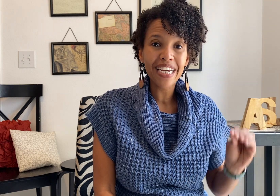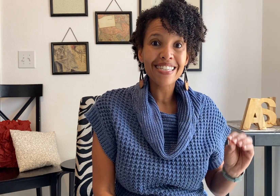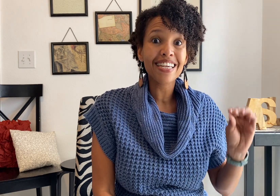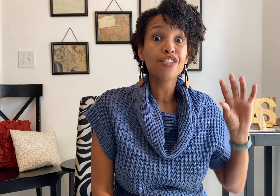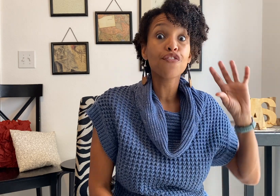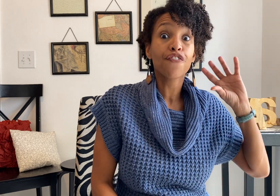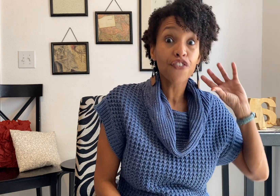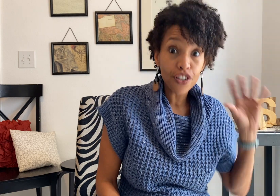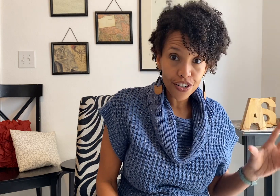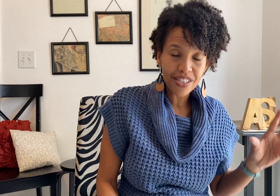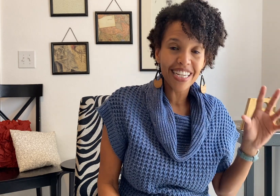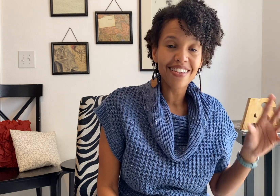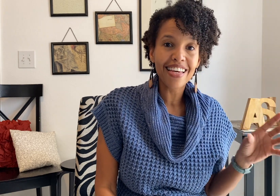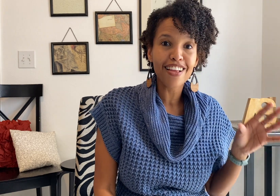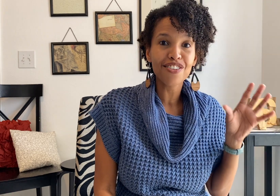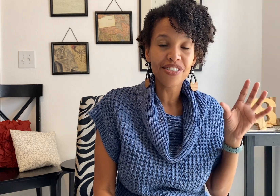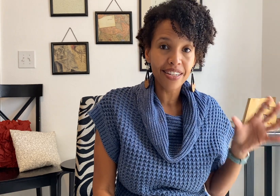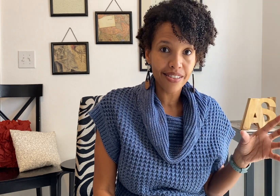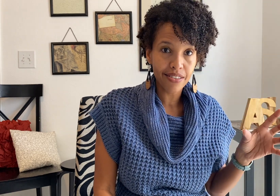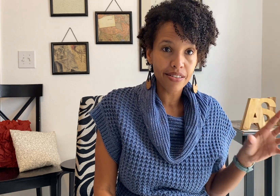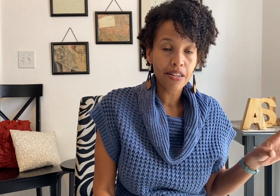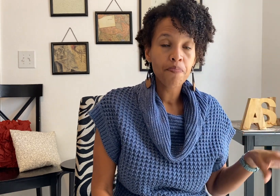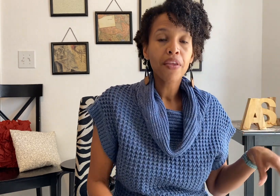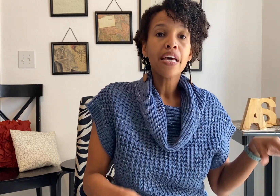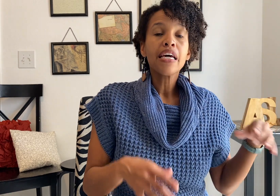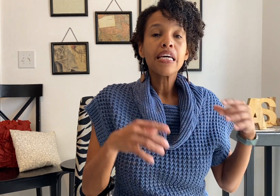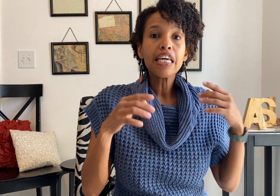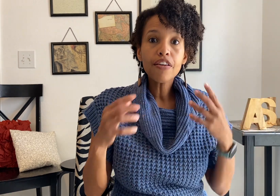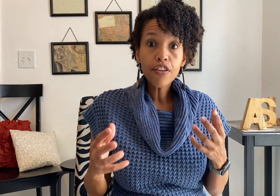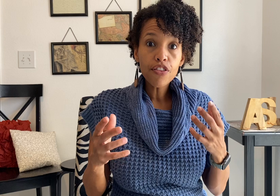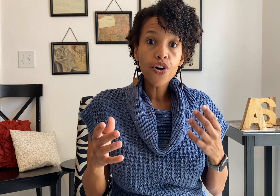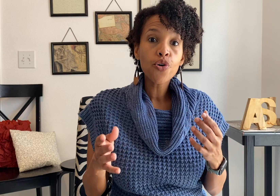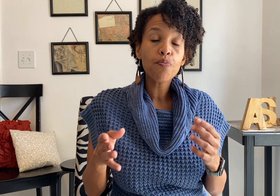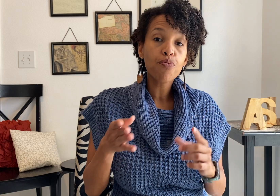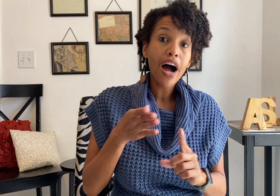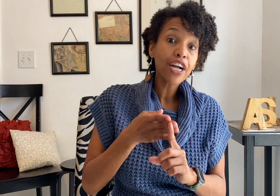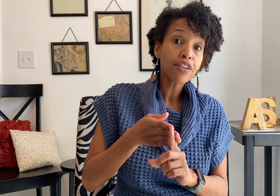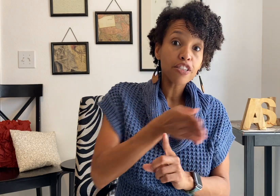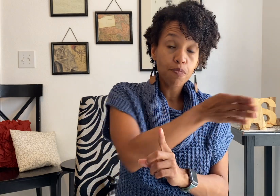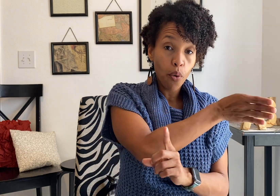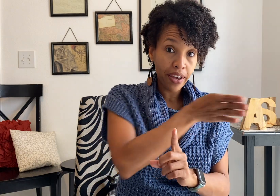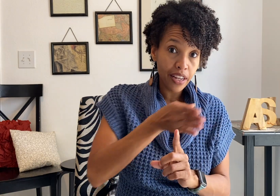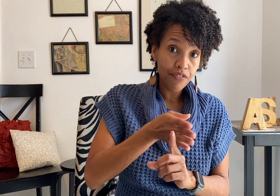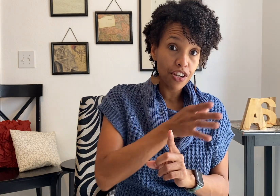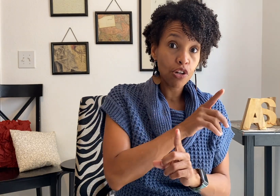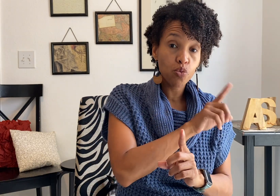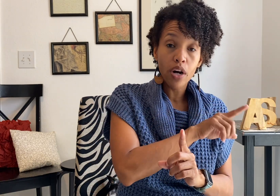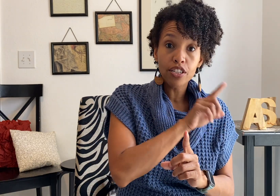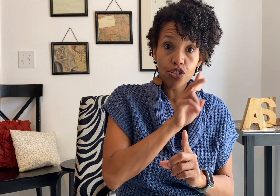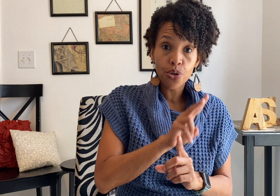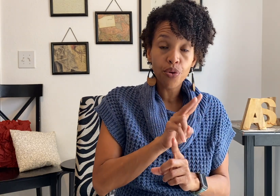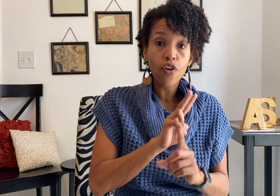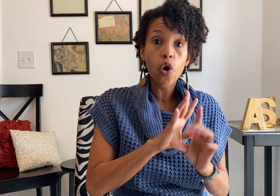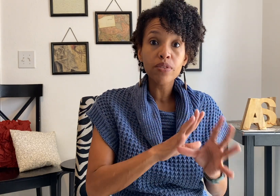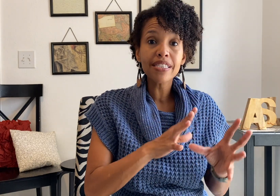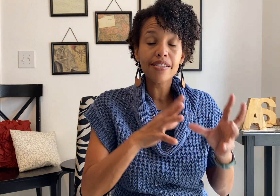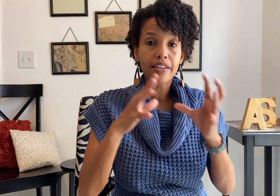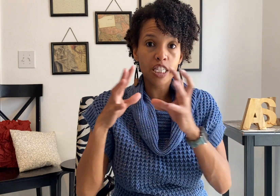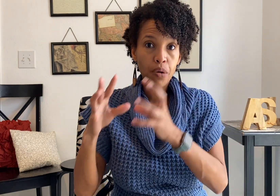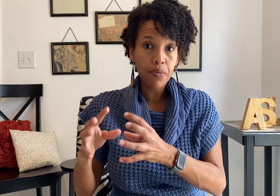phrase is first in the English sentence. Even though prior to this point in videos 1 and 2, we've only discussed